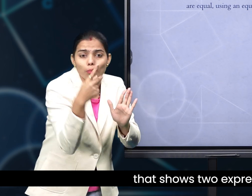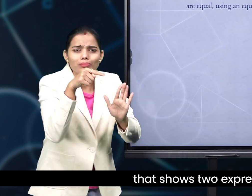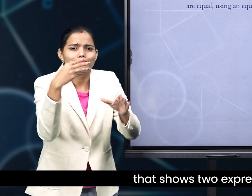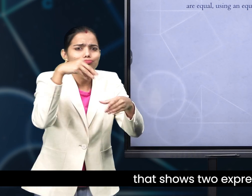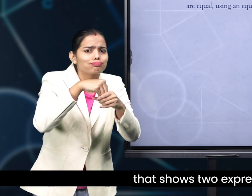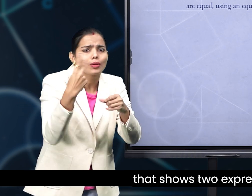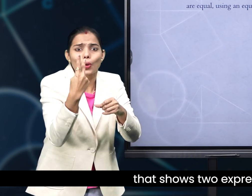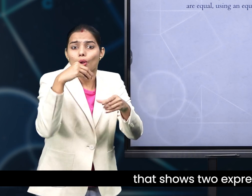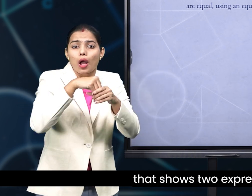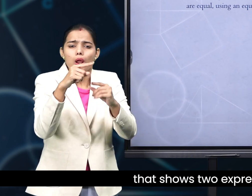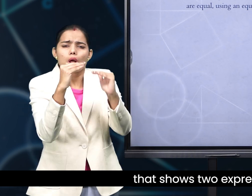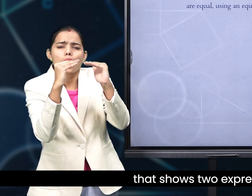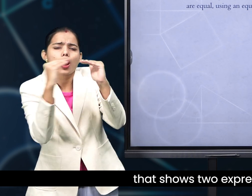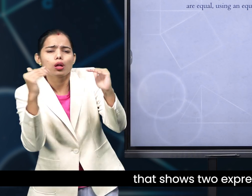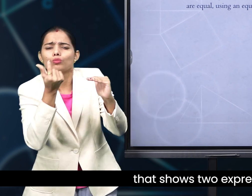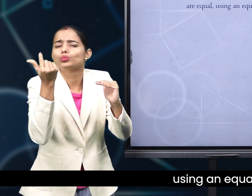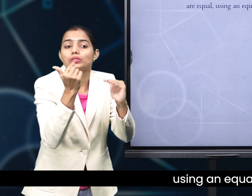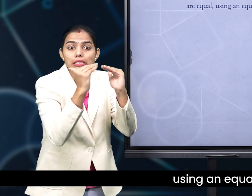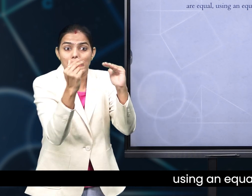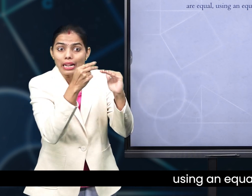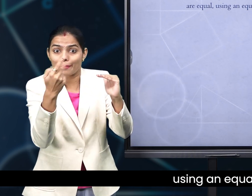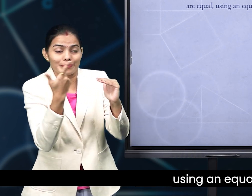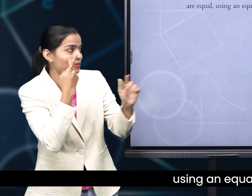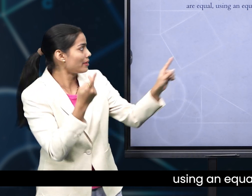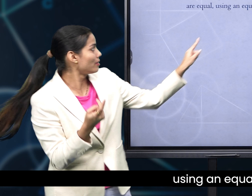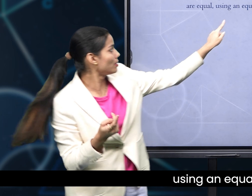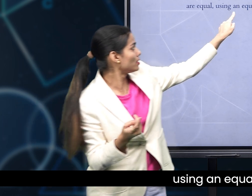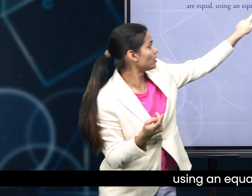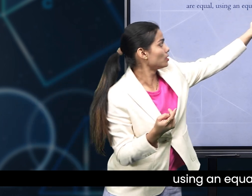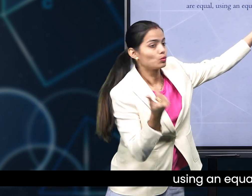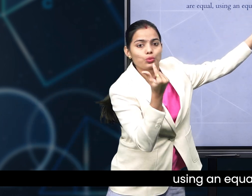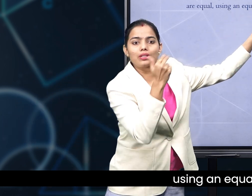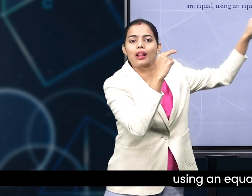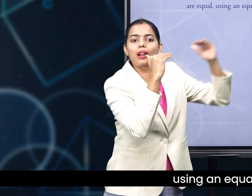two expressions are equal using an equal sign.